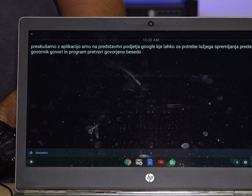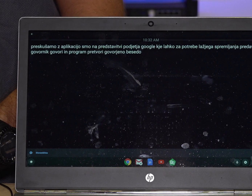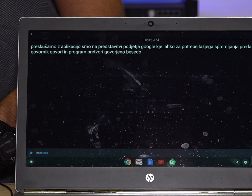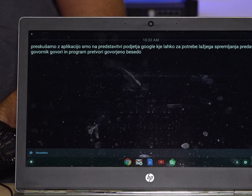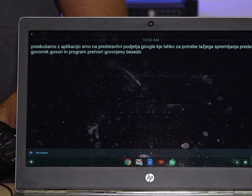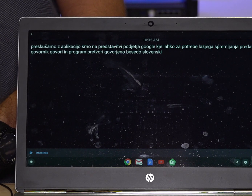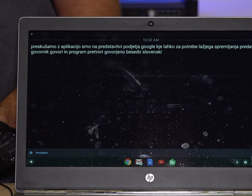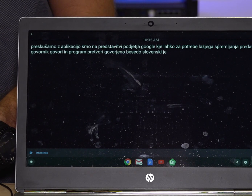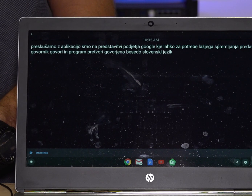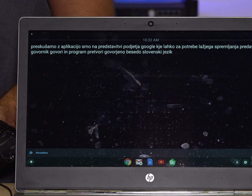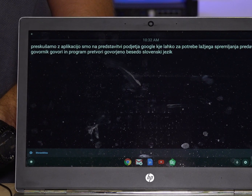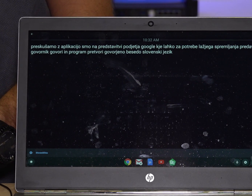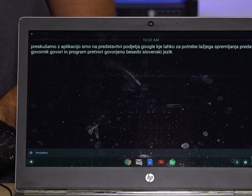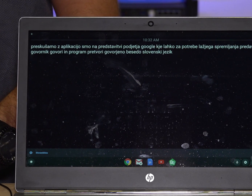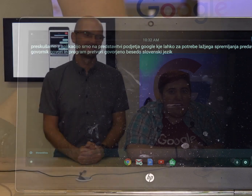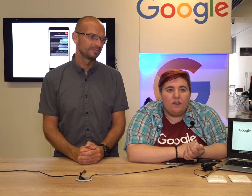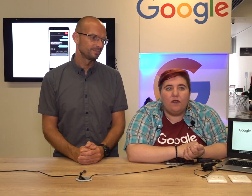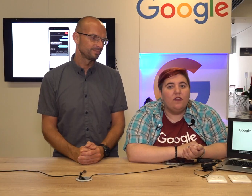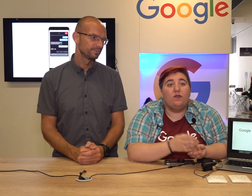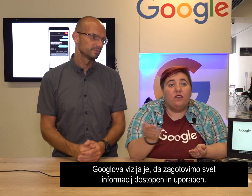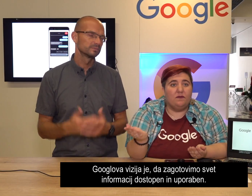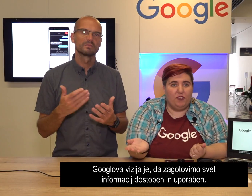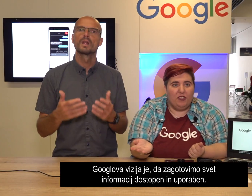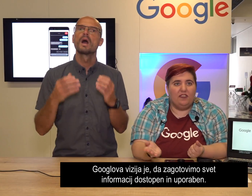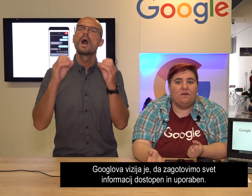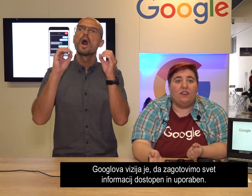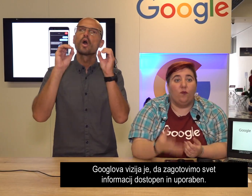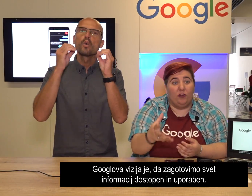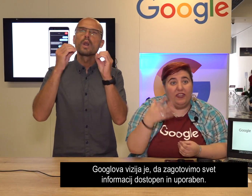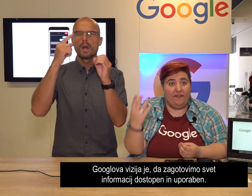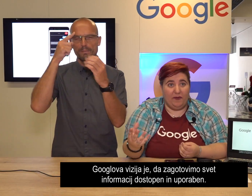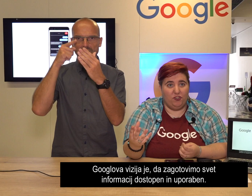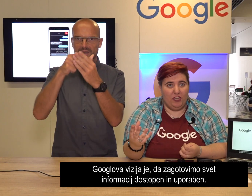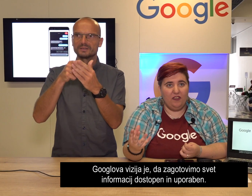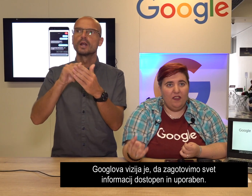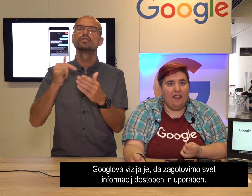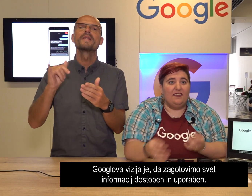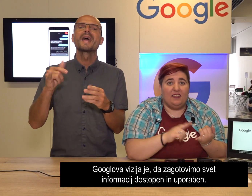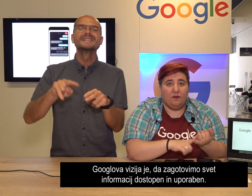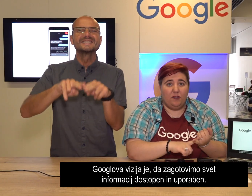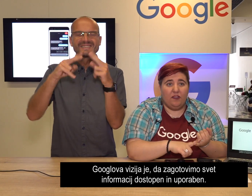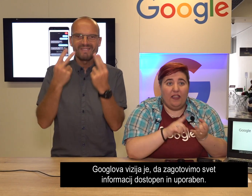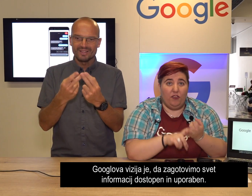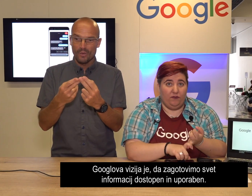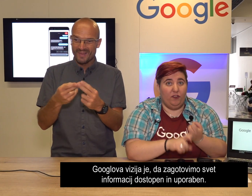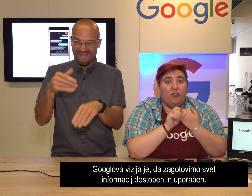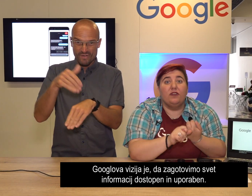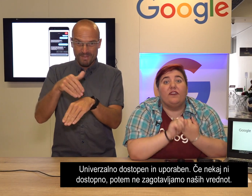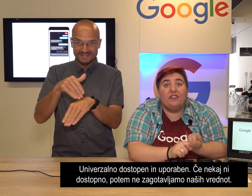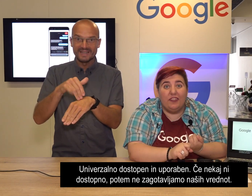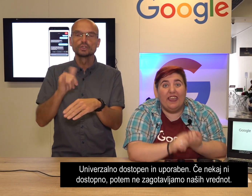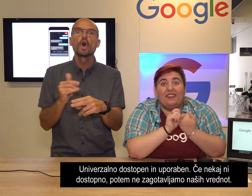v slovenski jezik. So Google's mission is to make the world's information accessible and